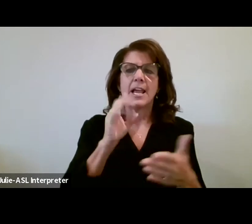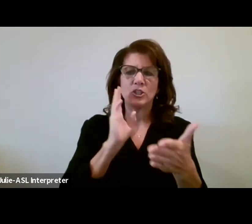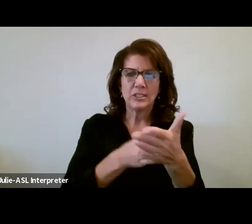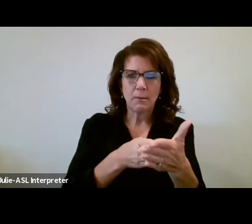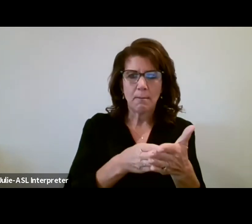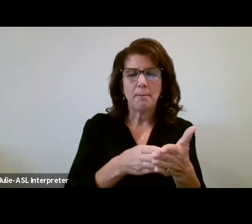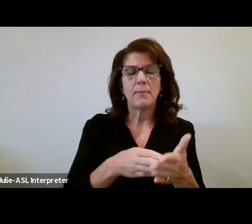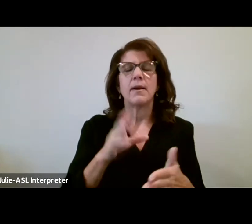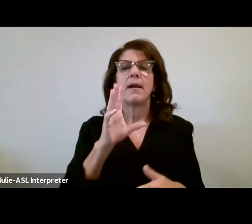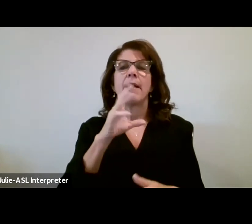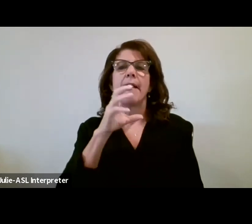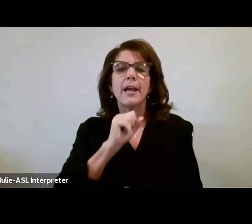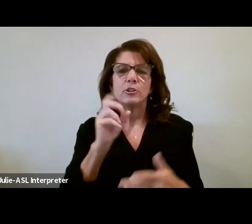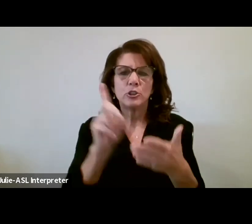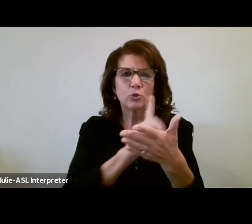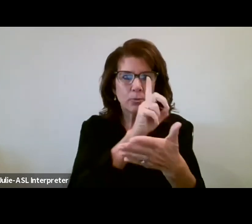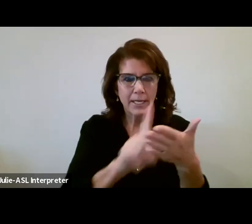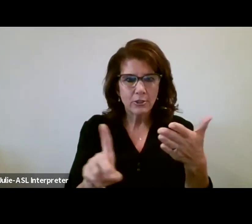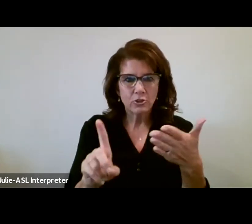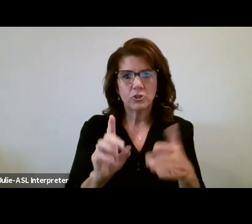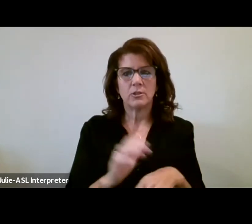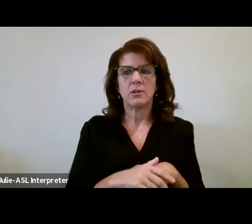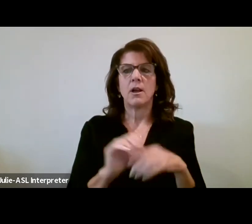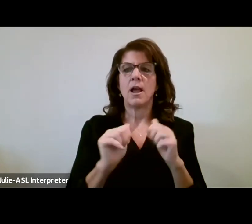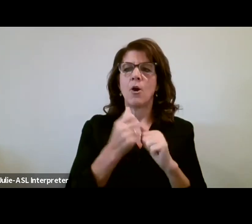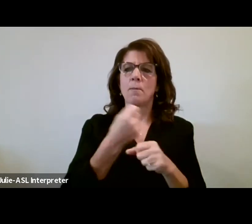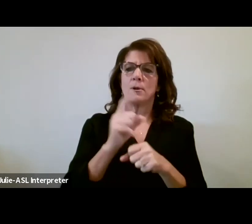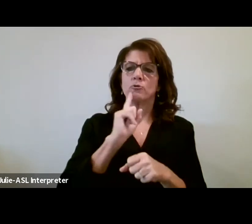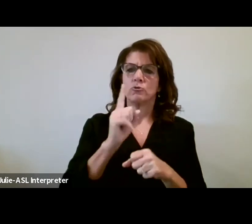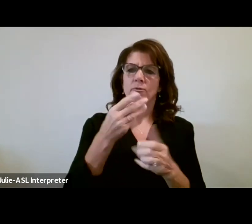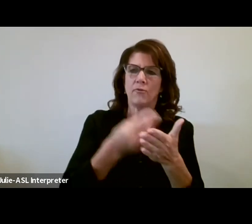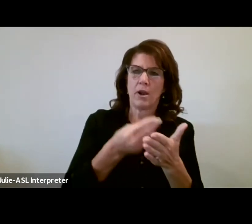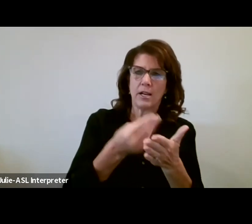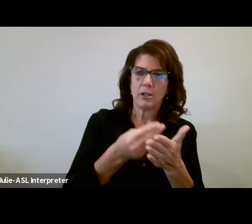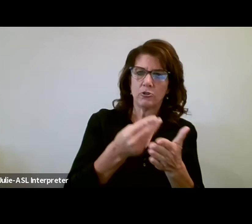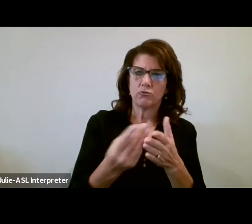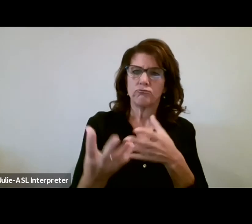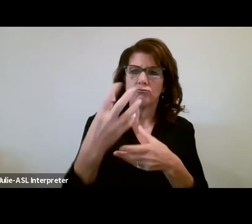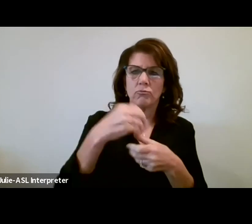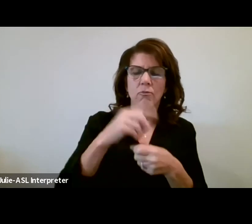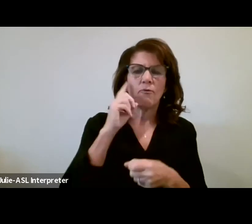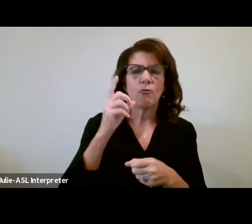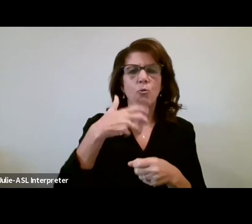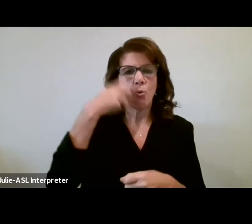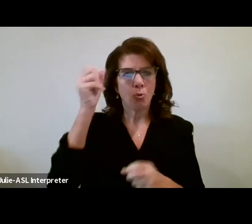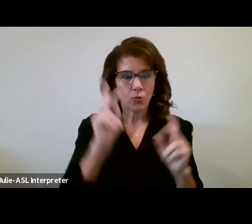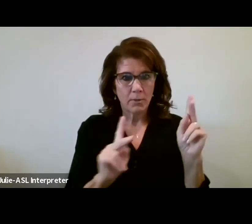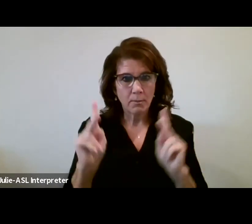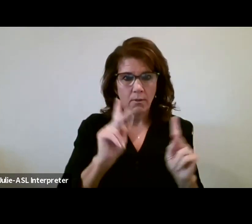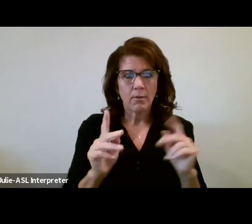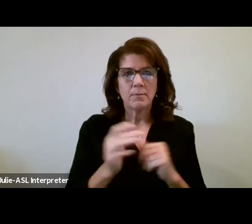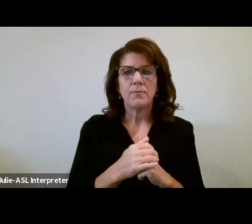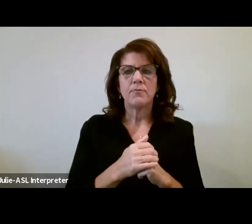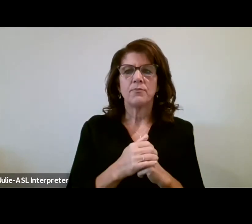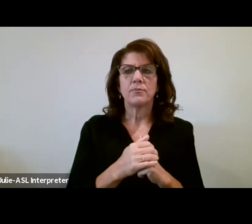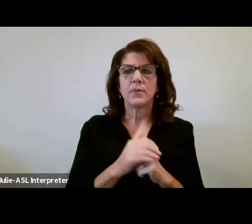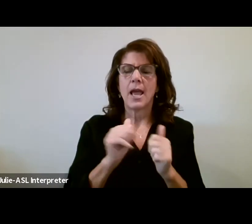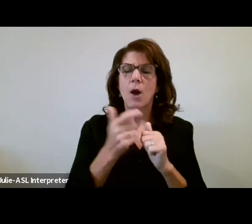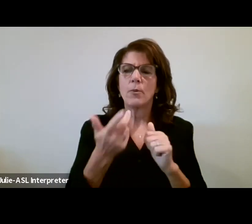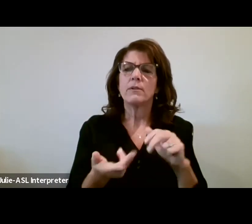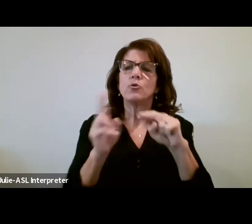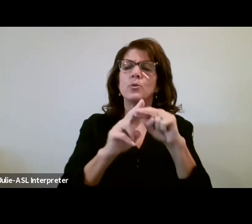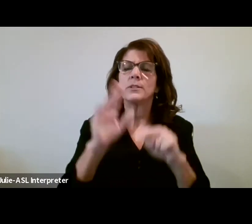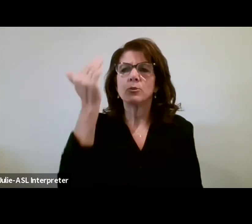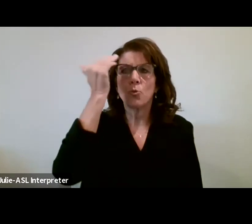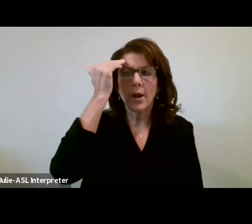age discrimination, how it ensures financial inclusion of older persons, how it raises awareness